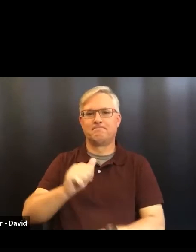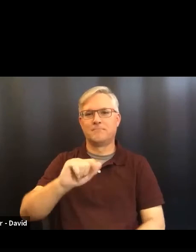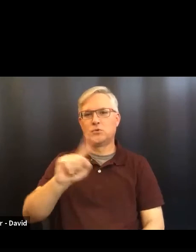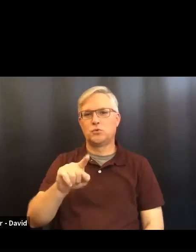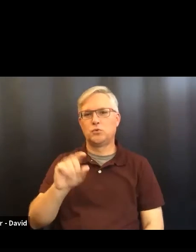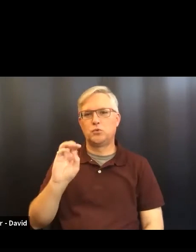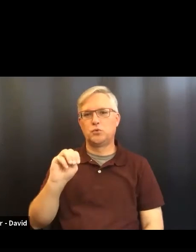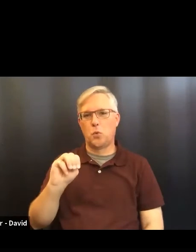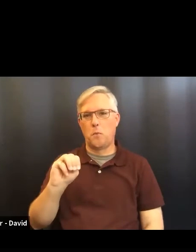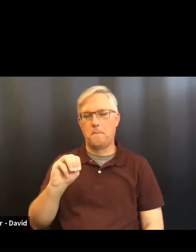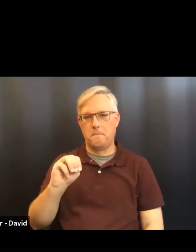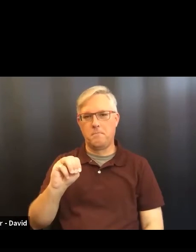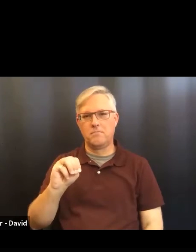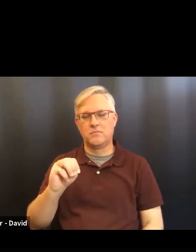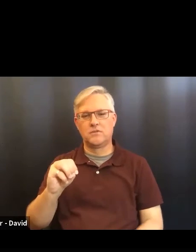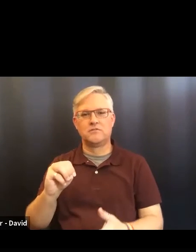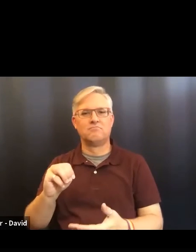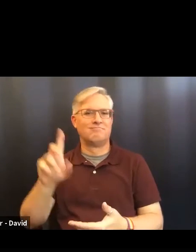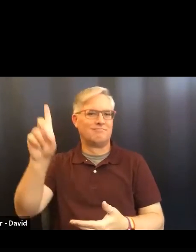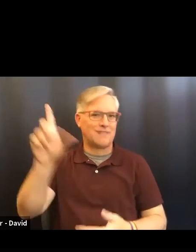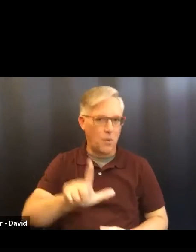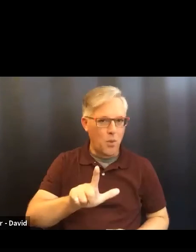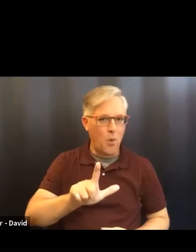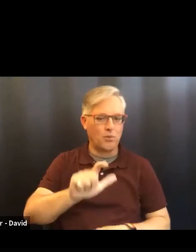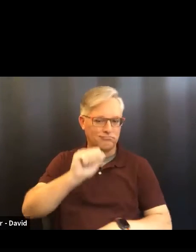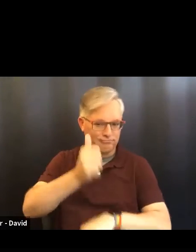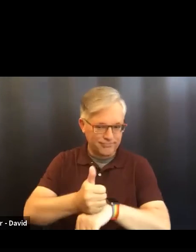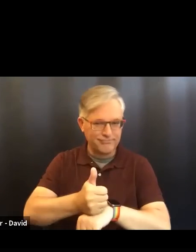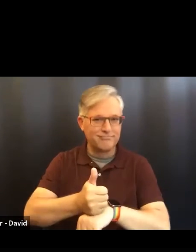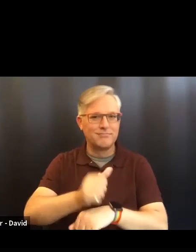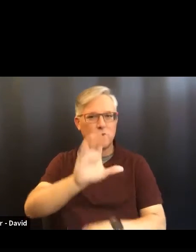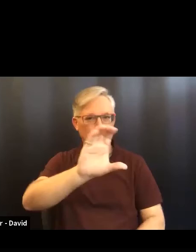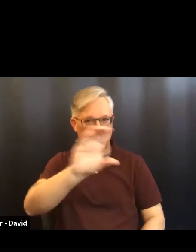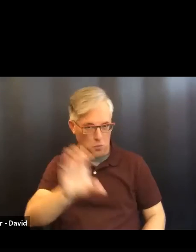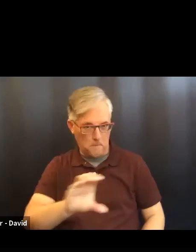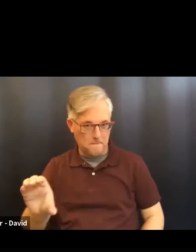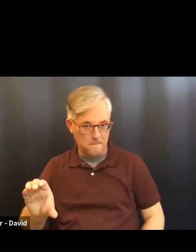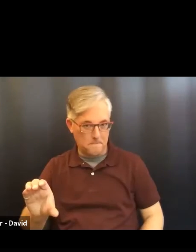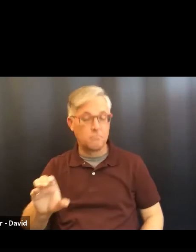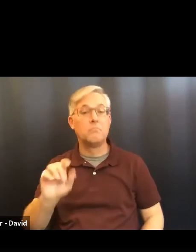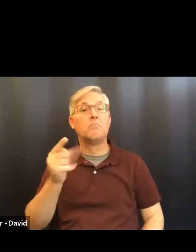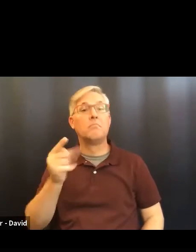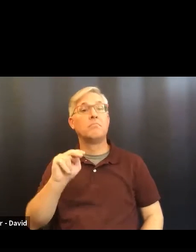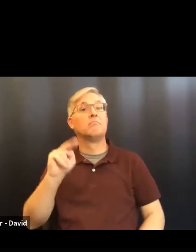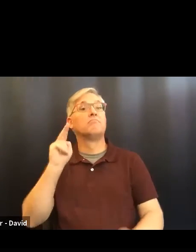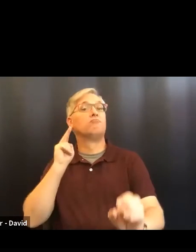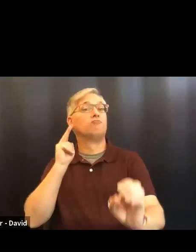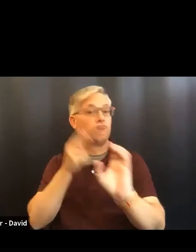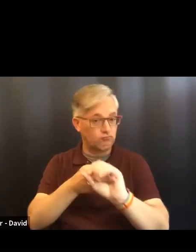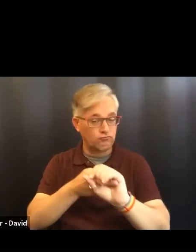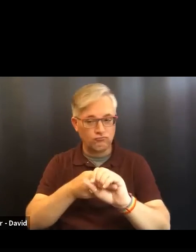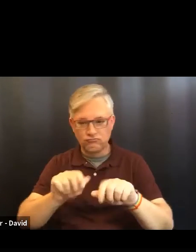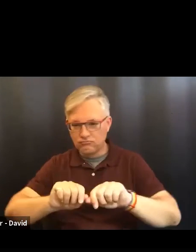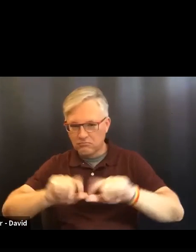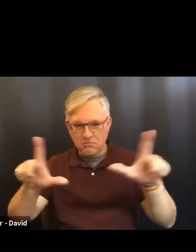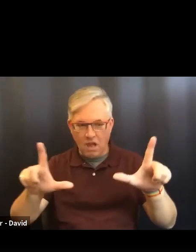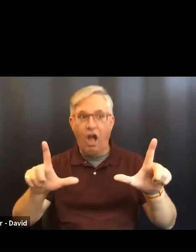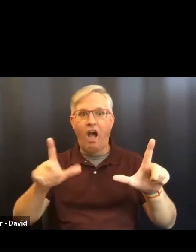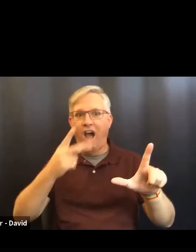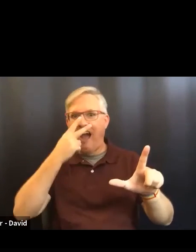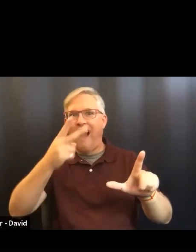You need to set it up, but then you can get into that Zoom time and see some other friends from Bread of